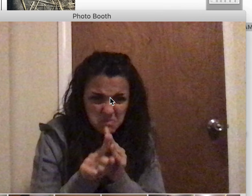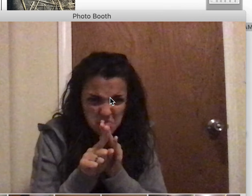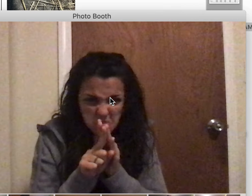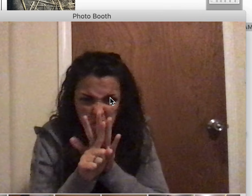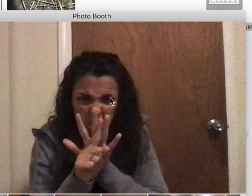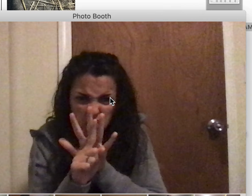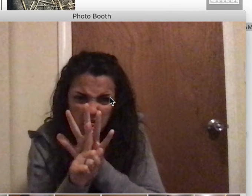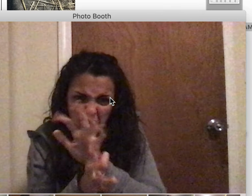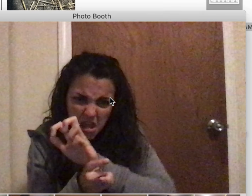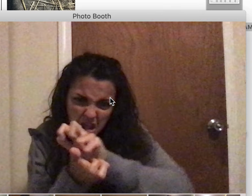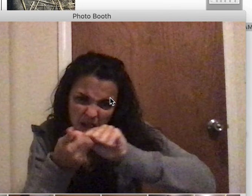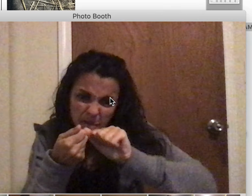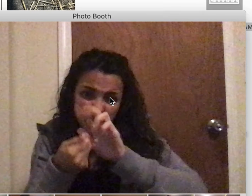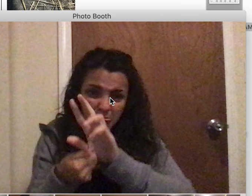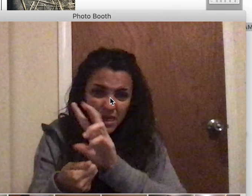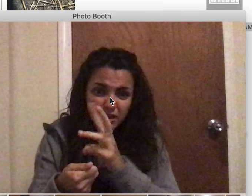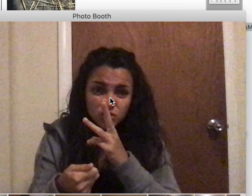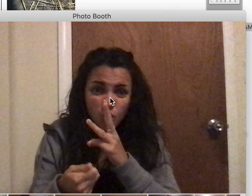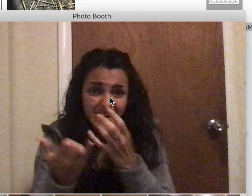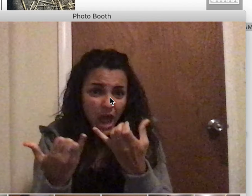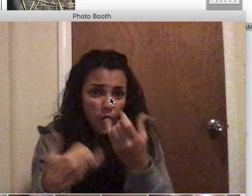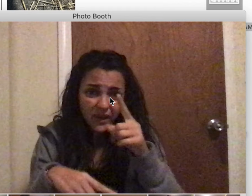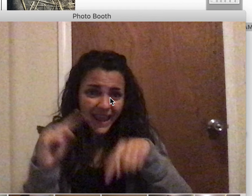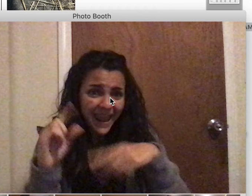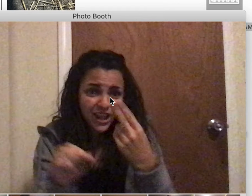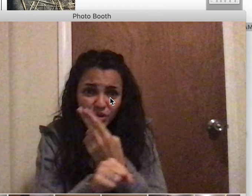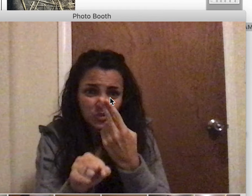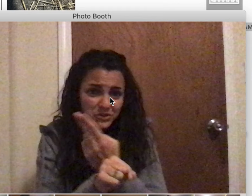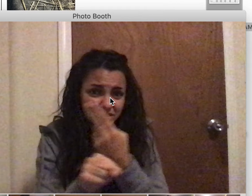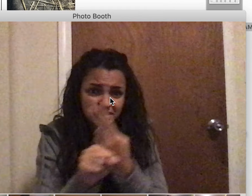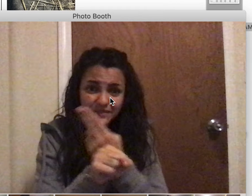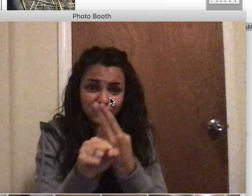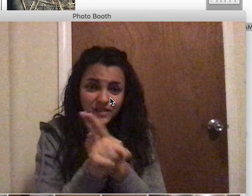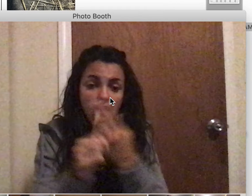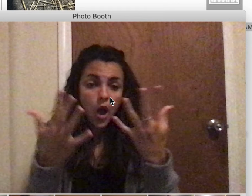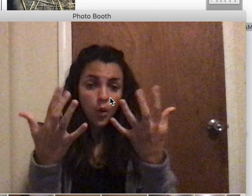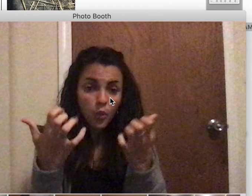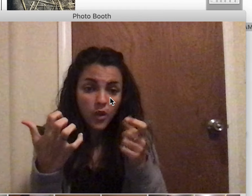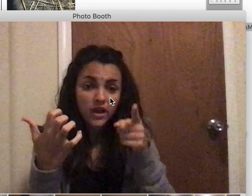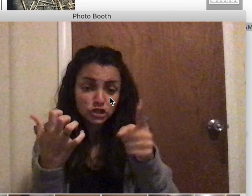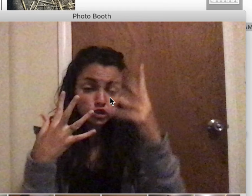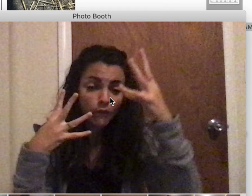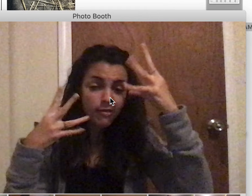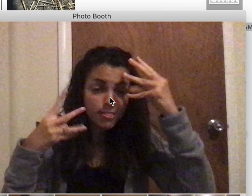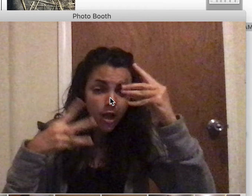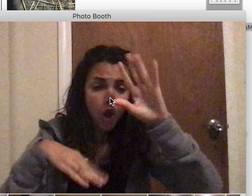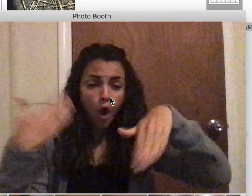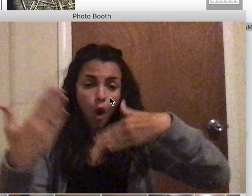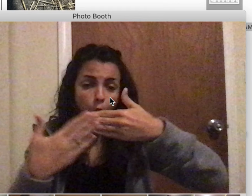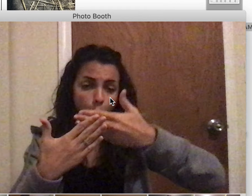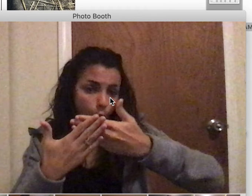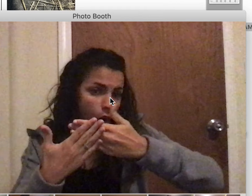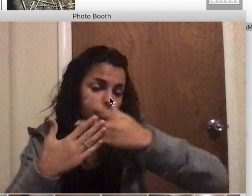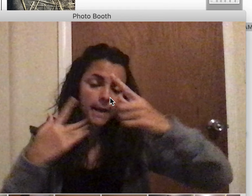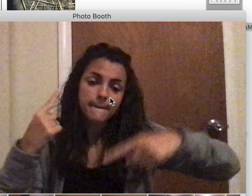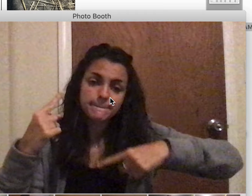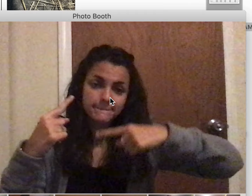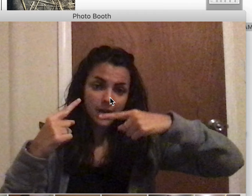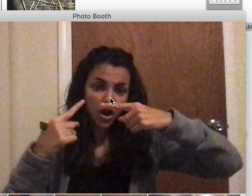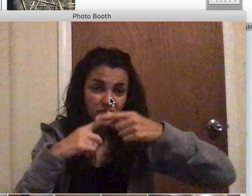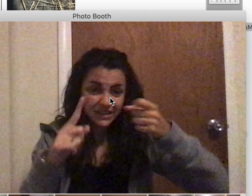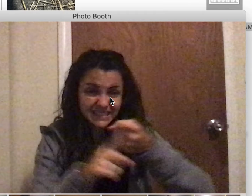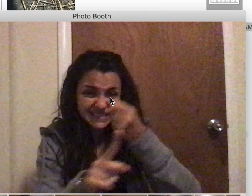So keep that in mind. Like I said, I want you to think about all the consequences, the advantages. I want